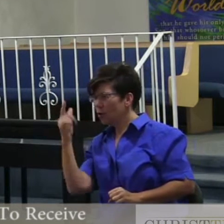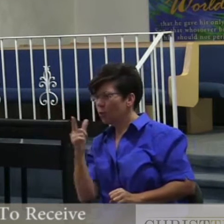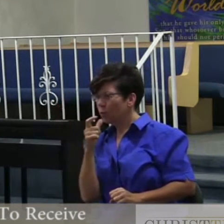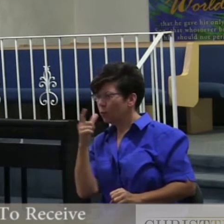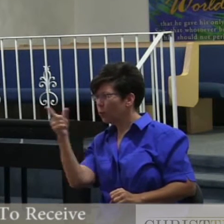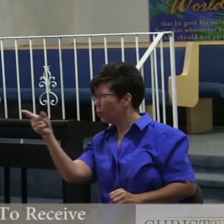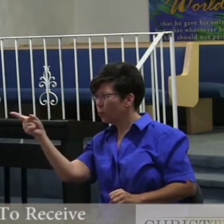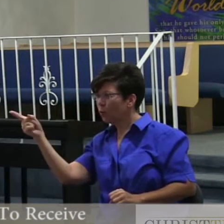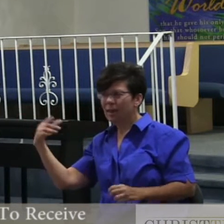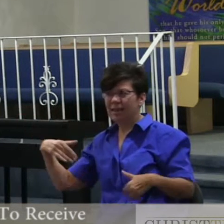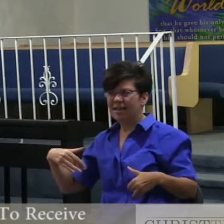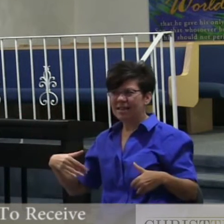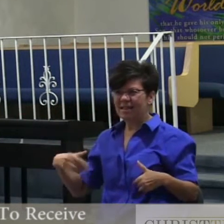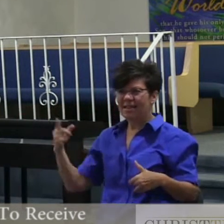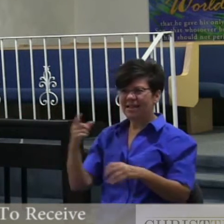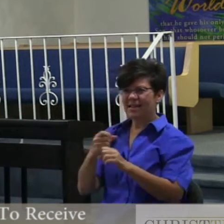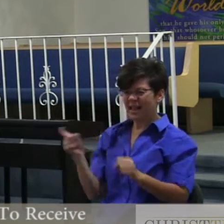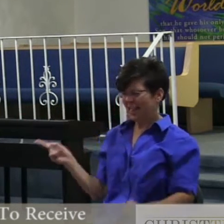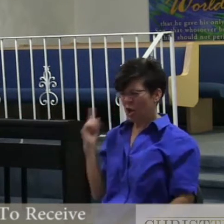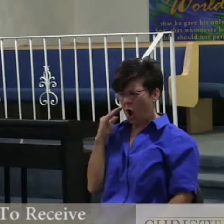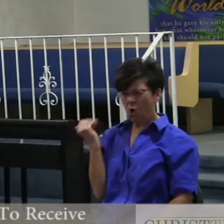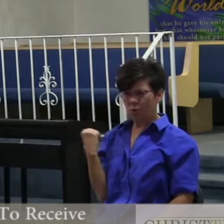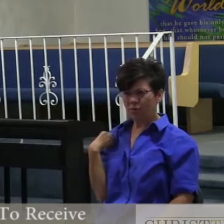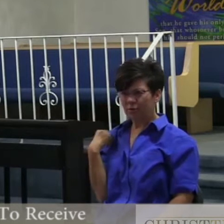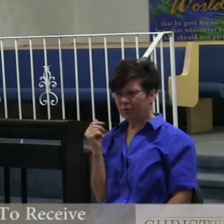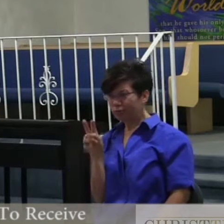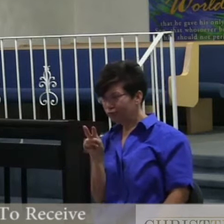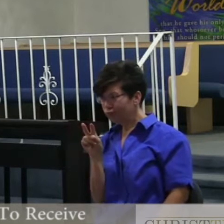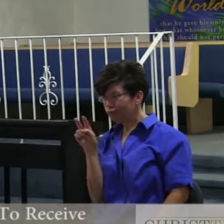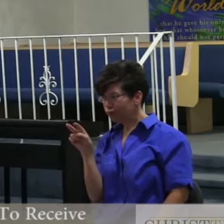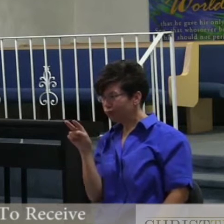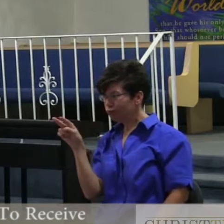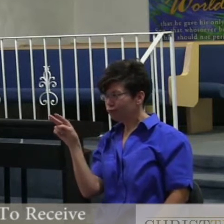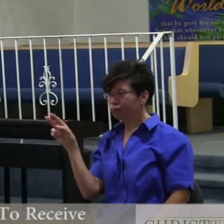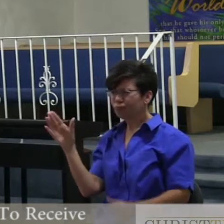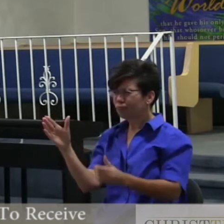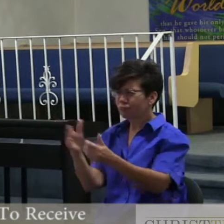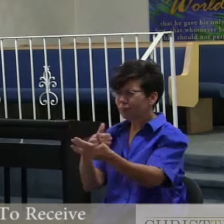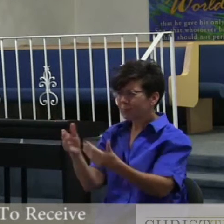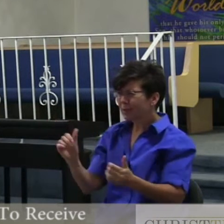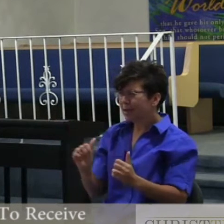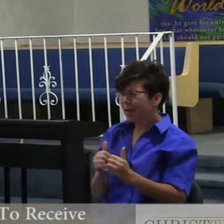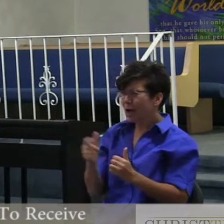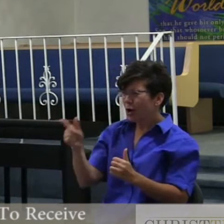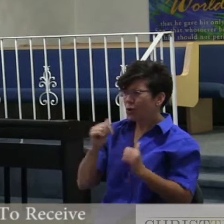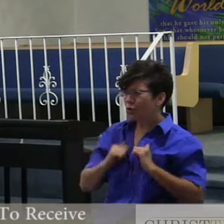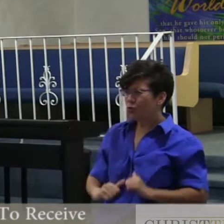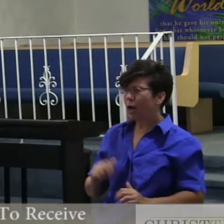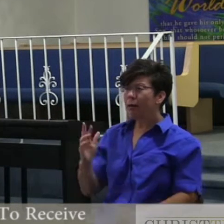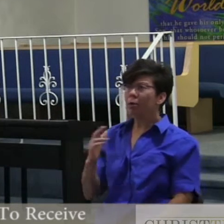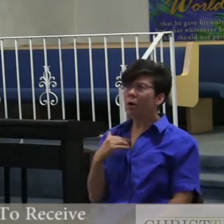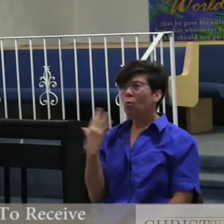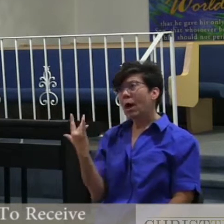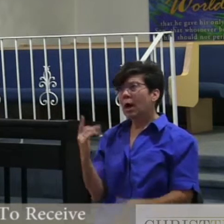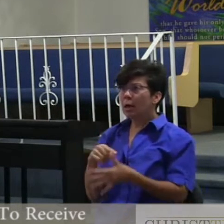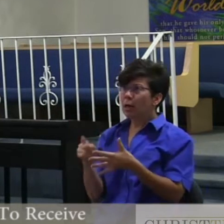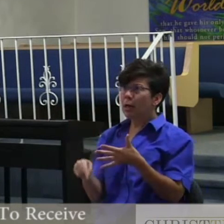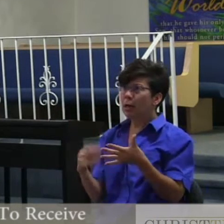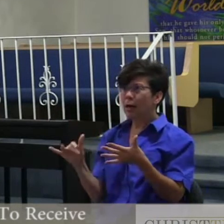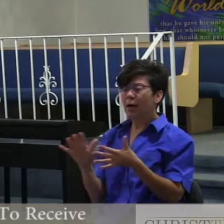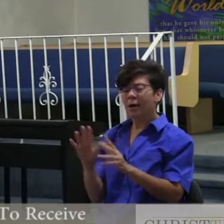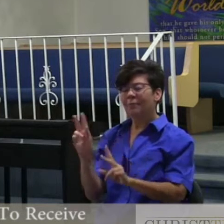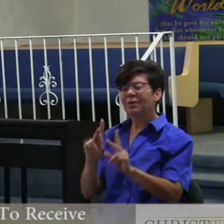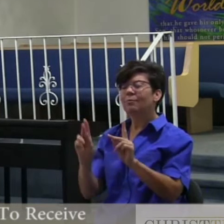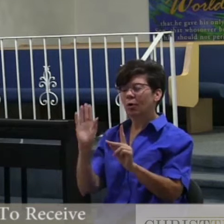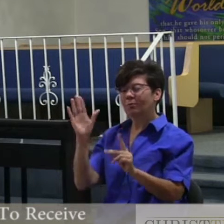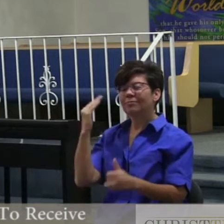not saved. They know that. No matter how you try to justify yourself, the people